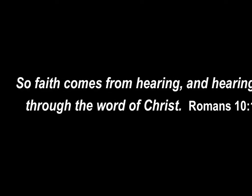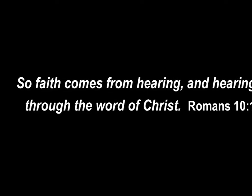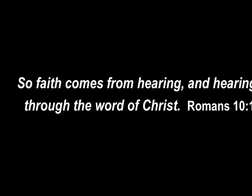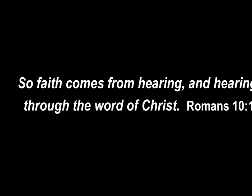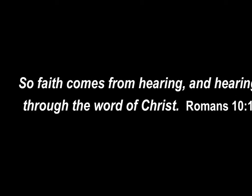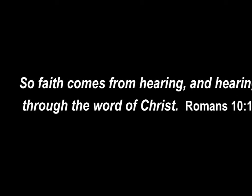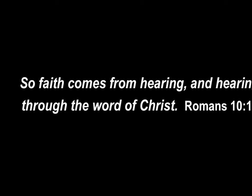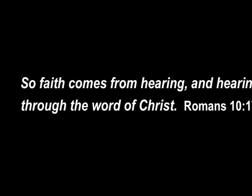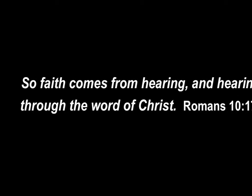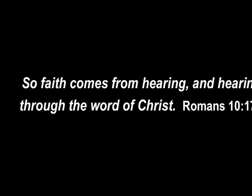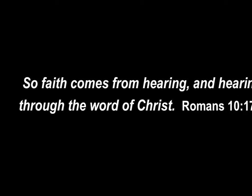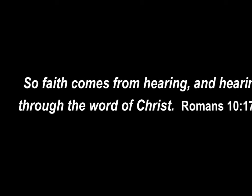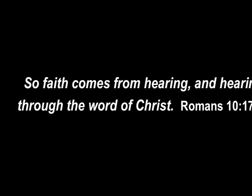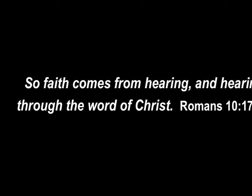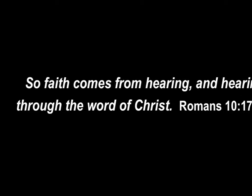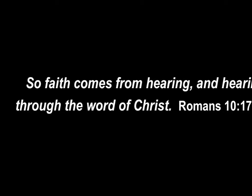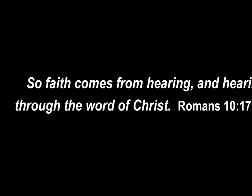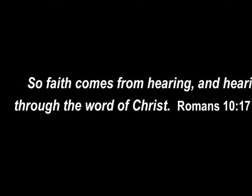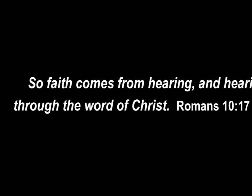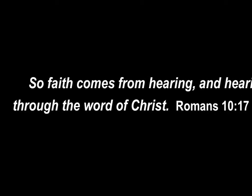from hearing, and hearing through the word of Christ.